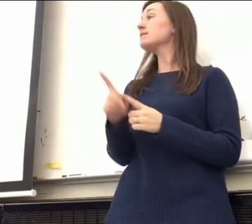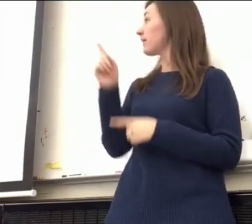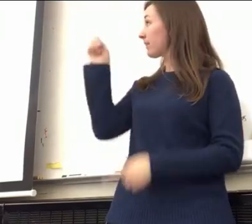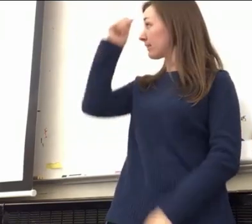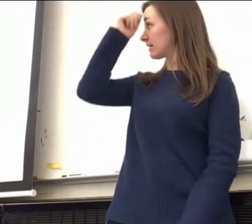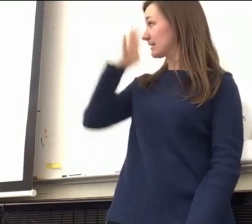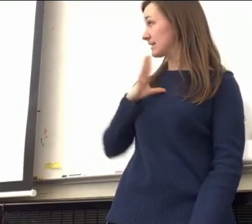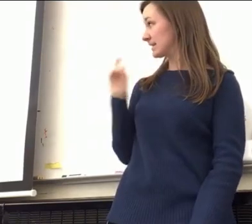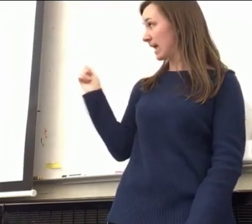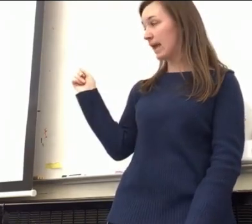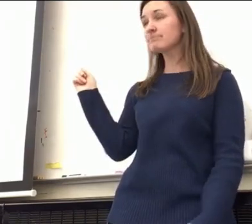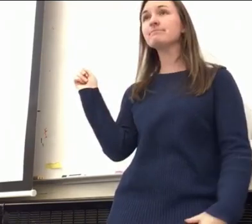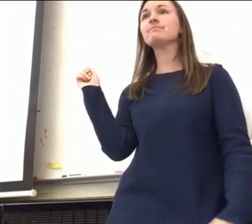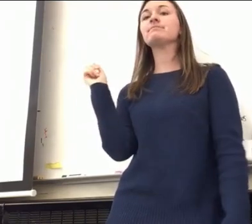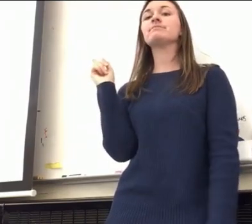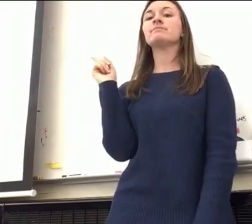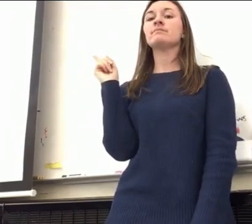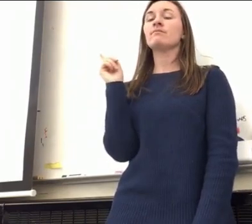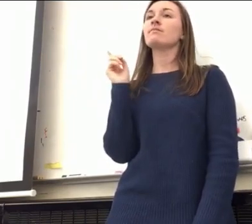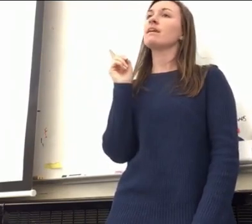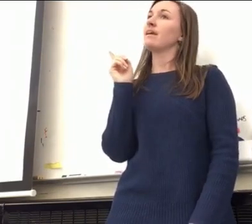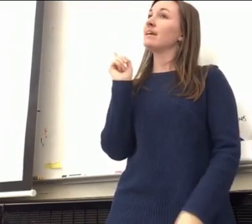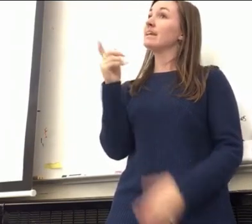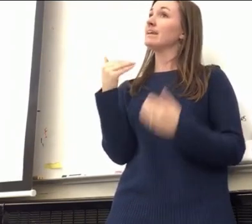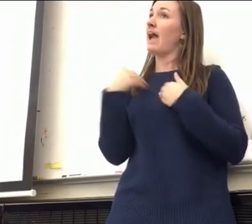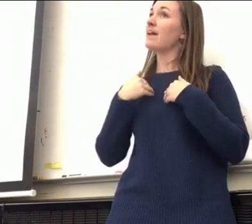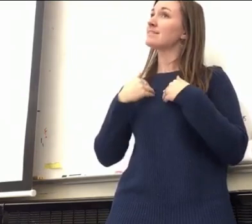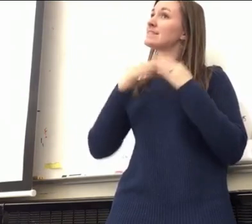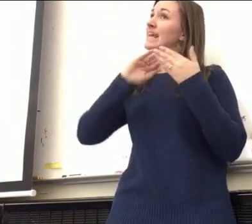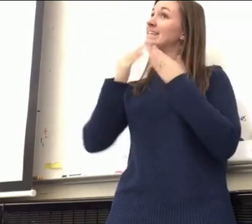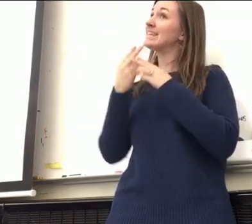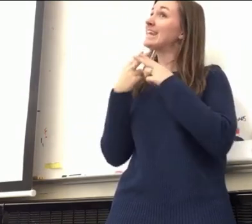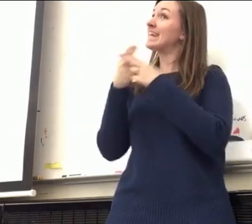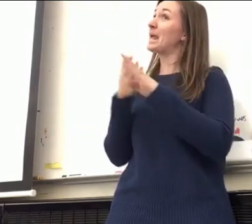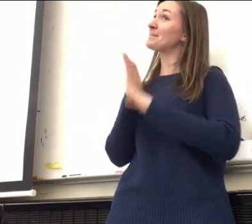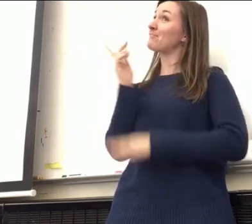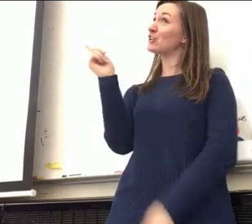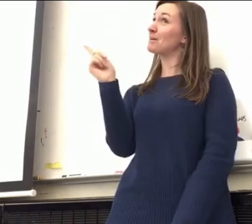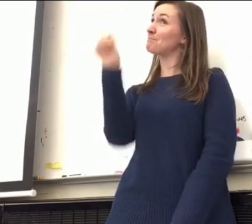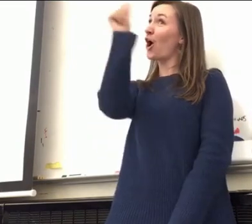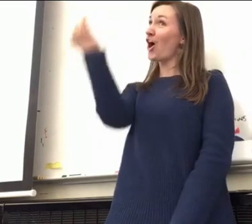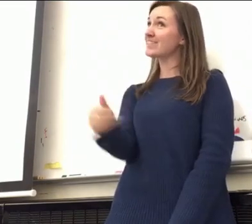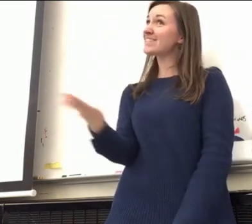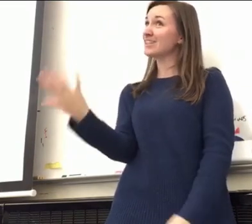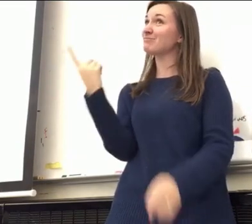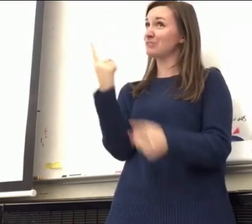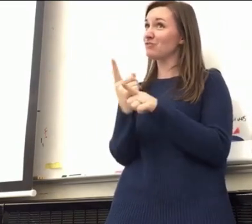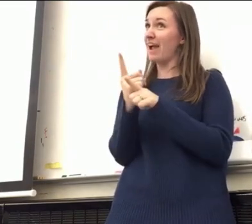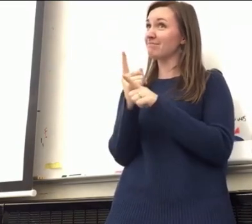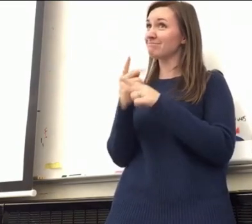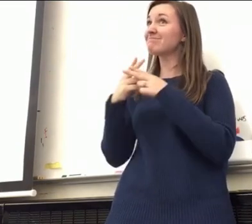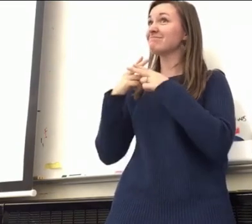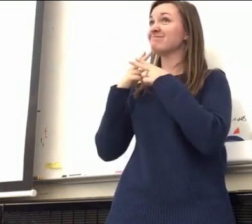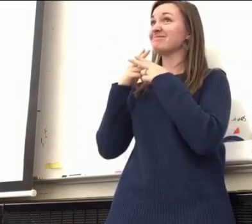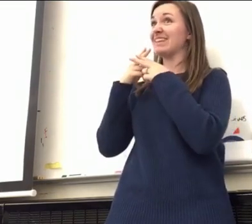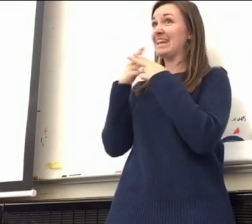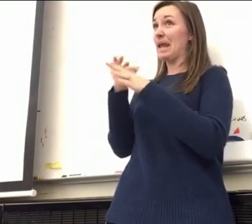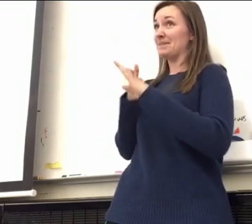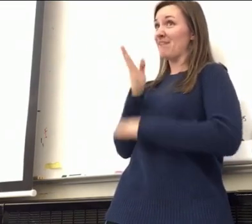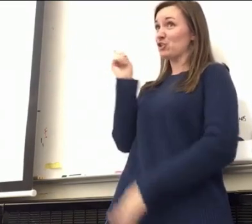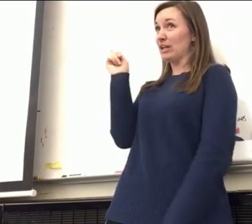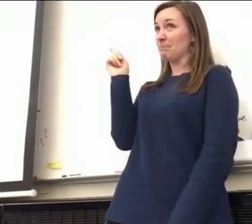guy named Stephen Austin, he happens to have a city named after him. Anybody know what city it is? Austin, Texas. Not Stephen,